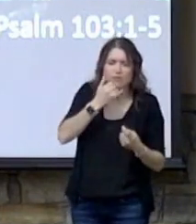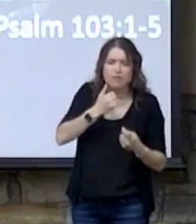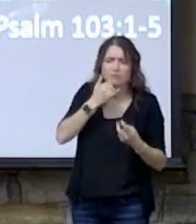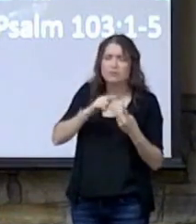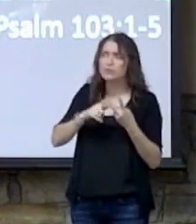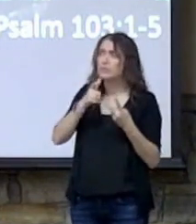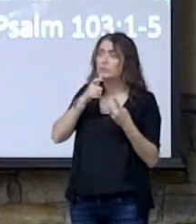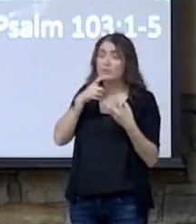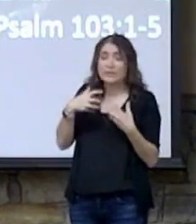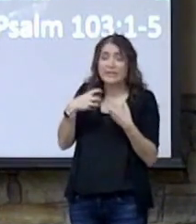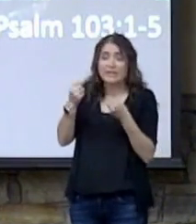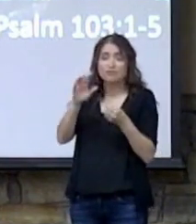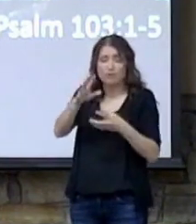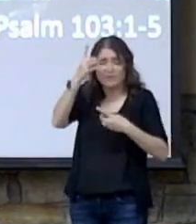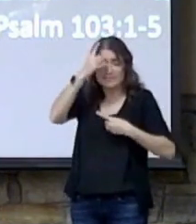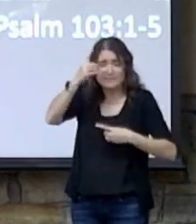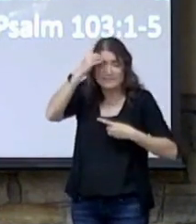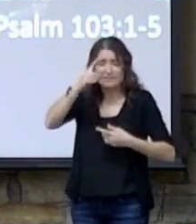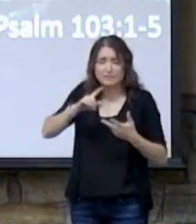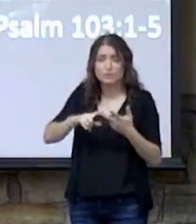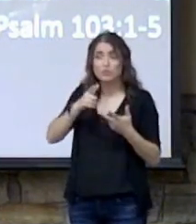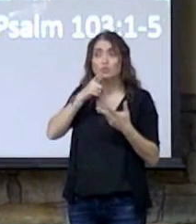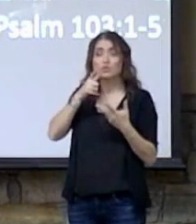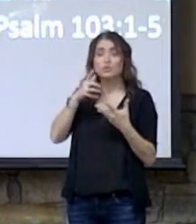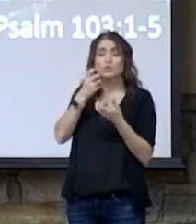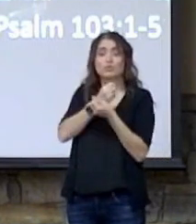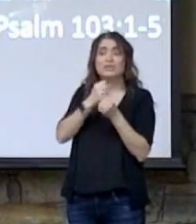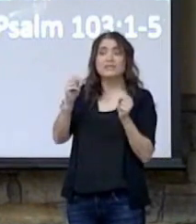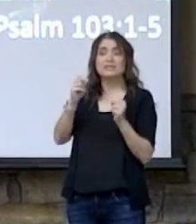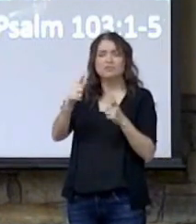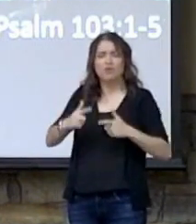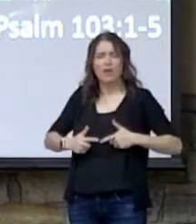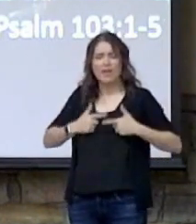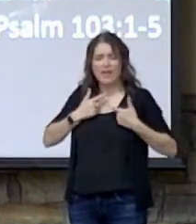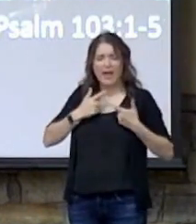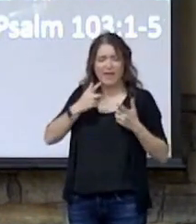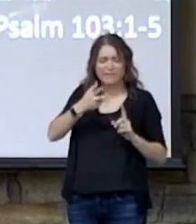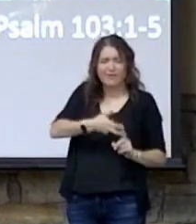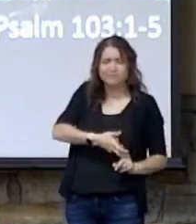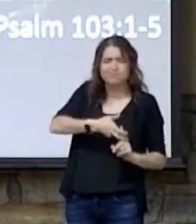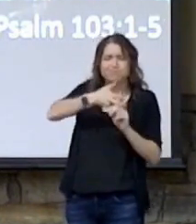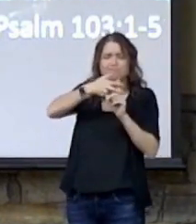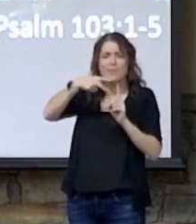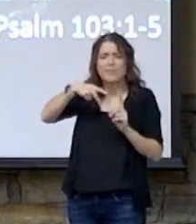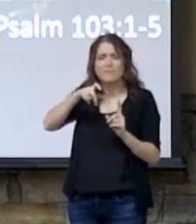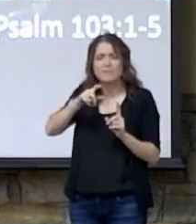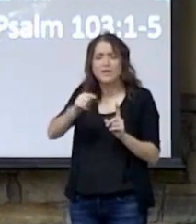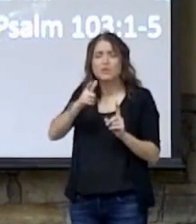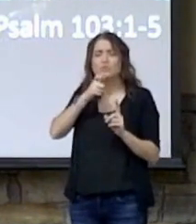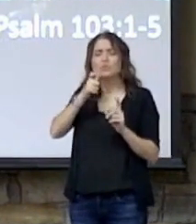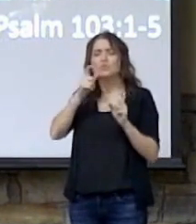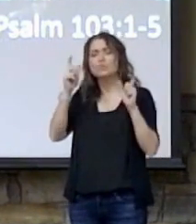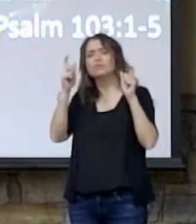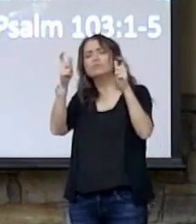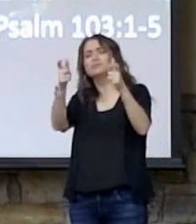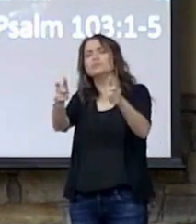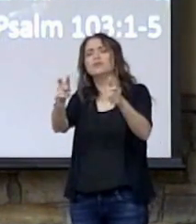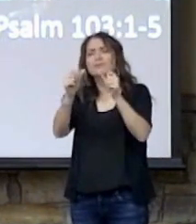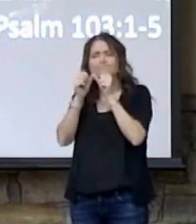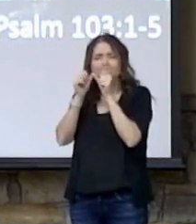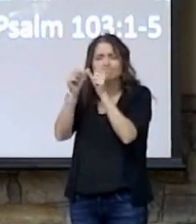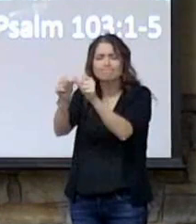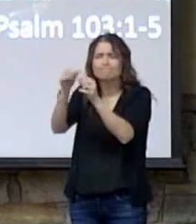diseases? Who redeems your life from the pit? Who crowns you with steadfast love and mercy?